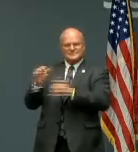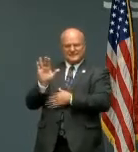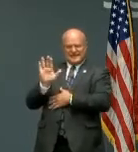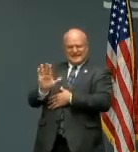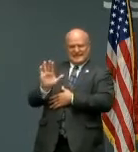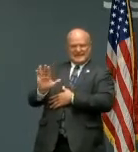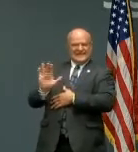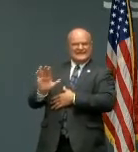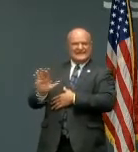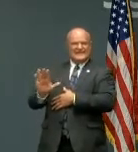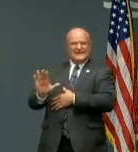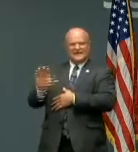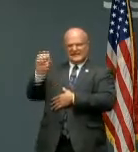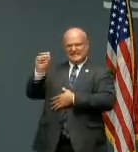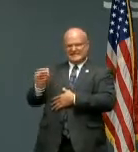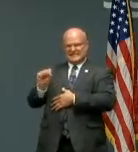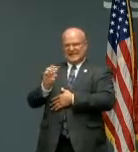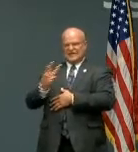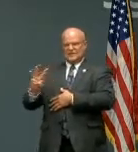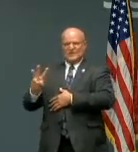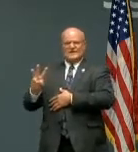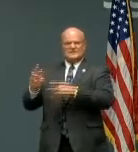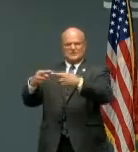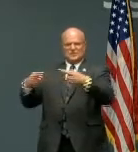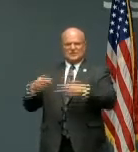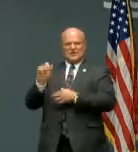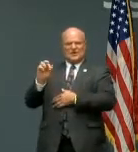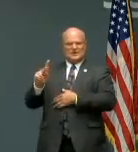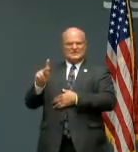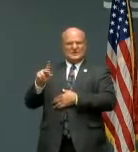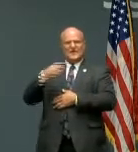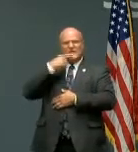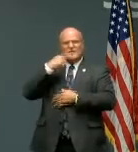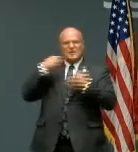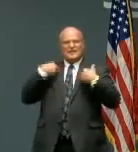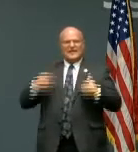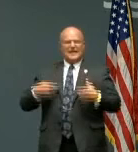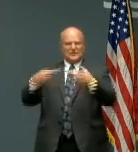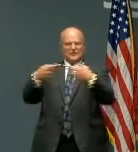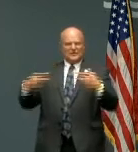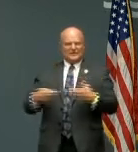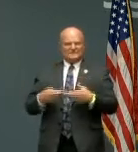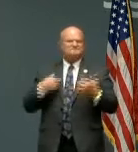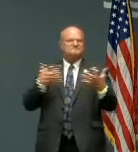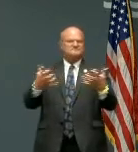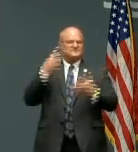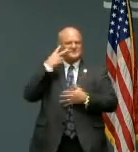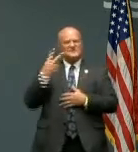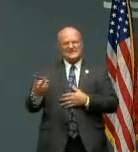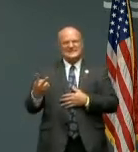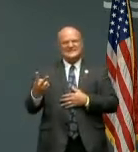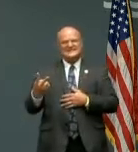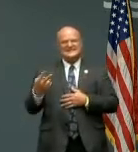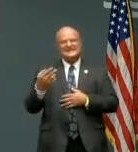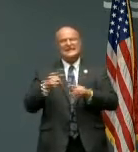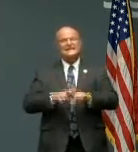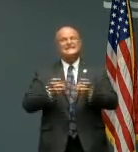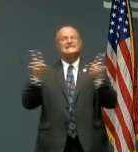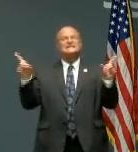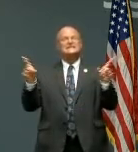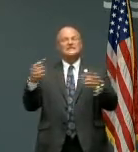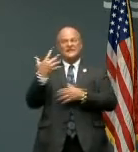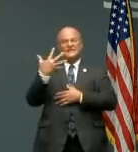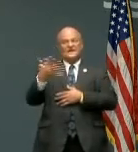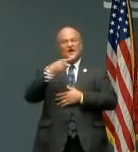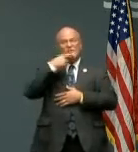the southwest region of Arkansas in terms of our public health region. I just wanted you to see the different